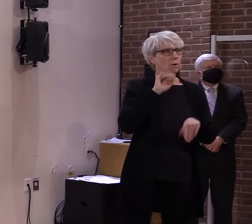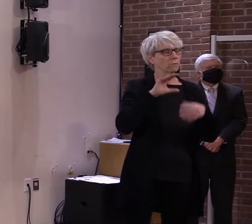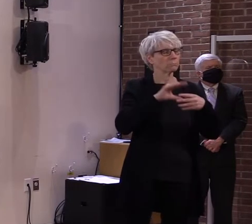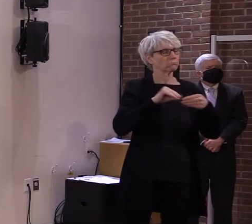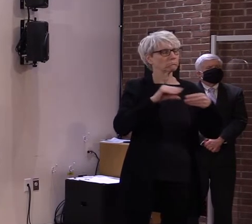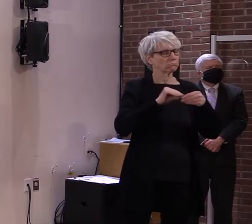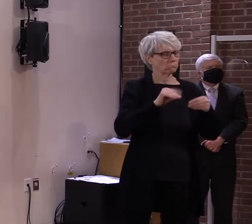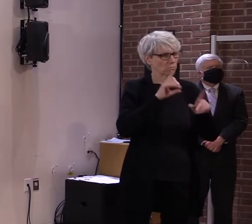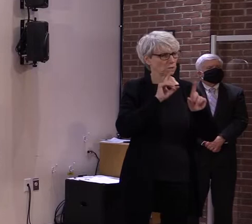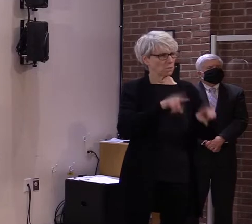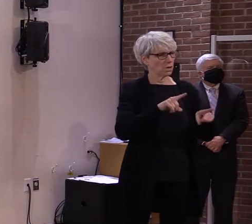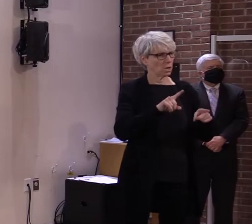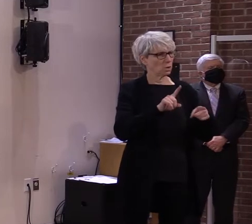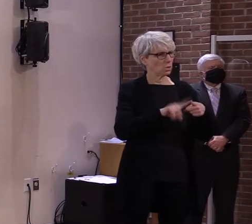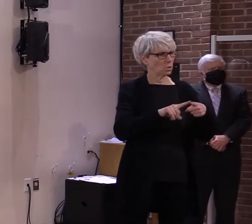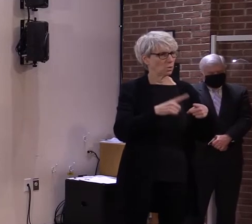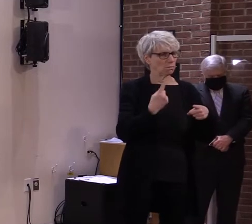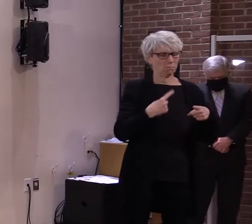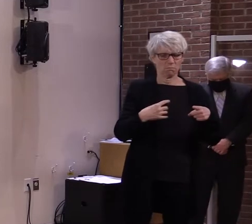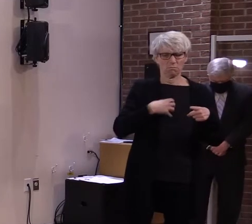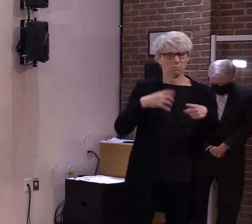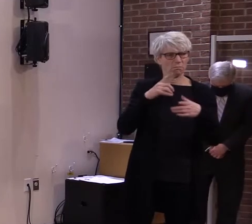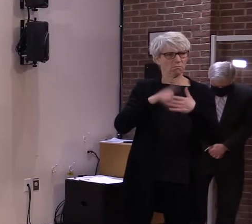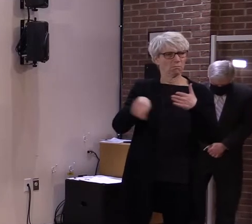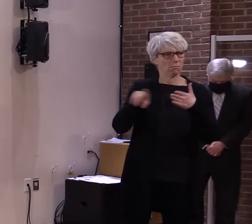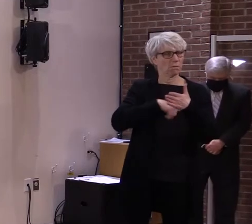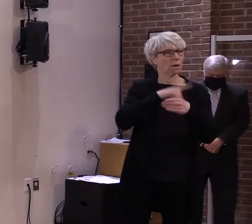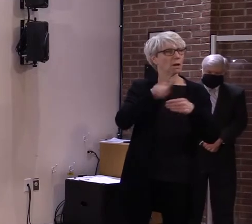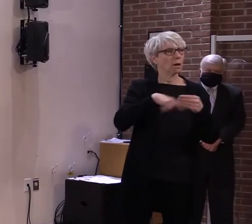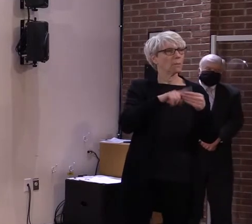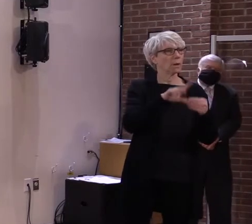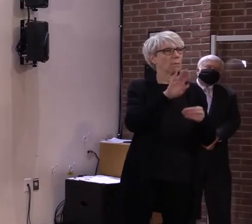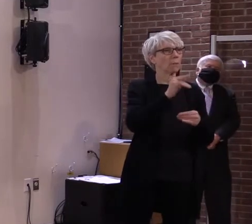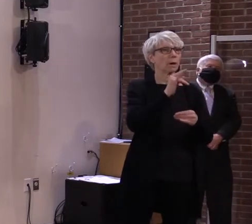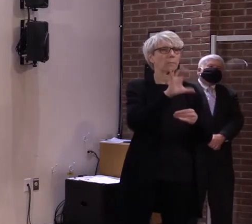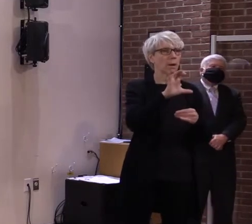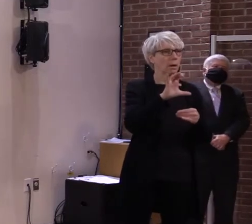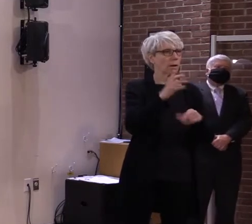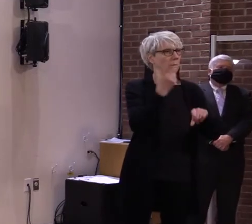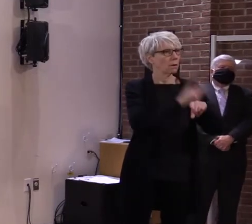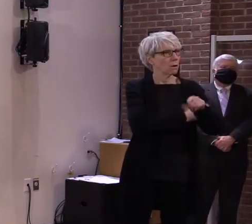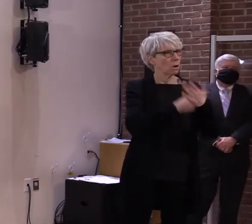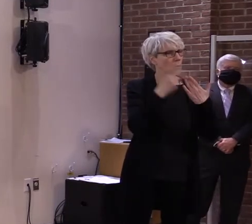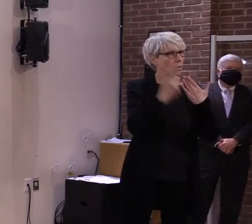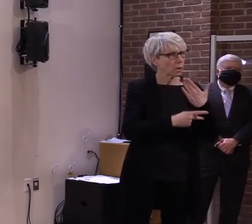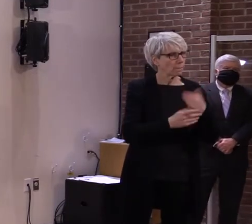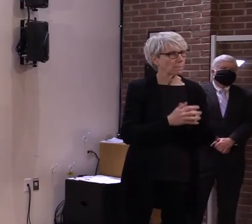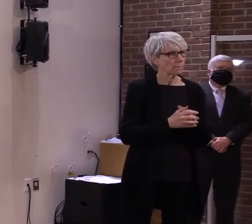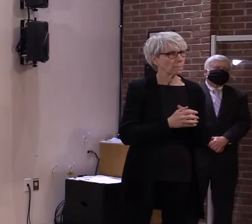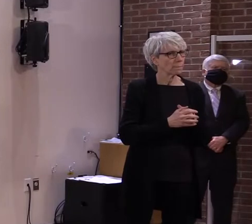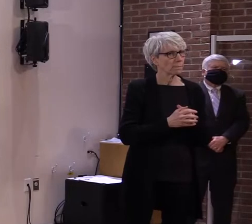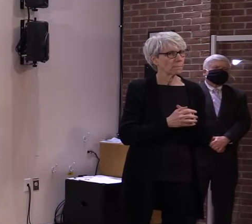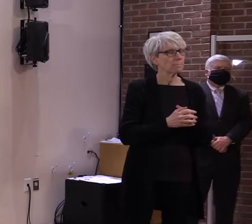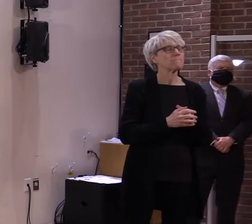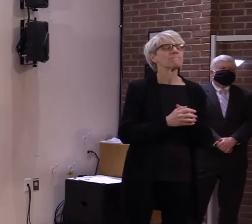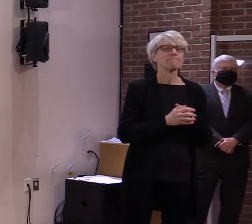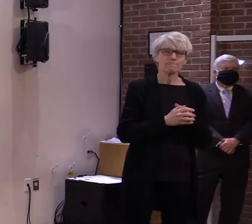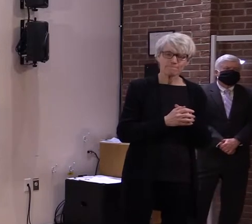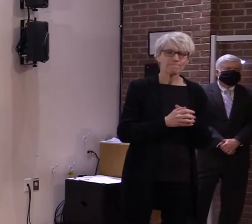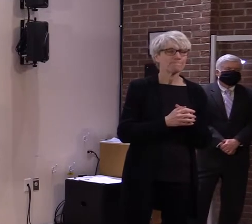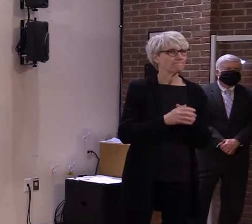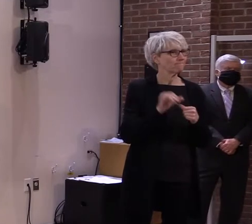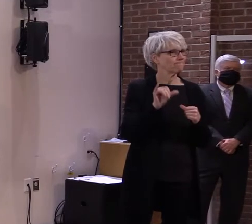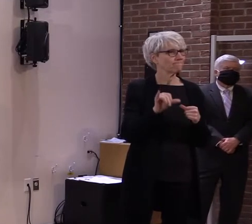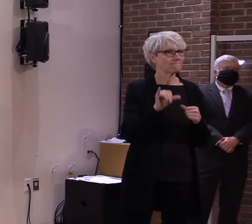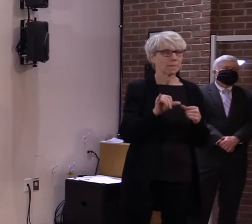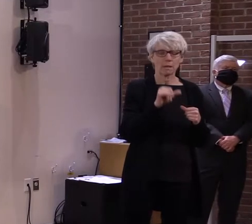criticism about the BIPOC vaccination program. I mean, certainly this isn't the first time, you know,